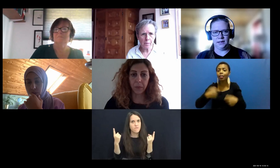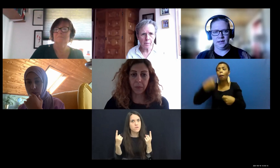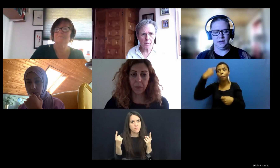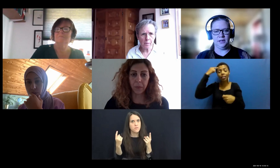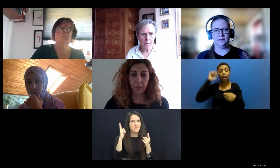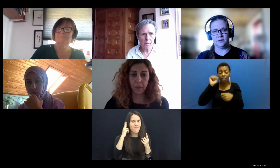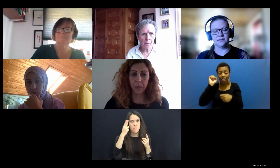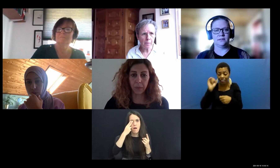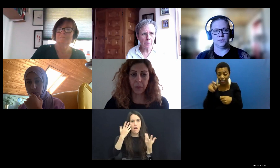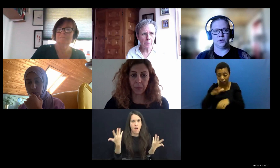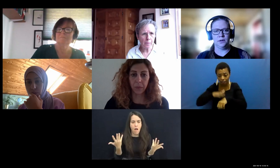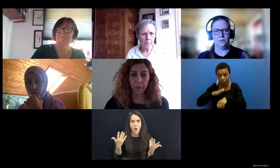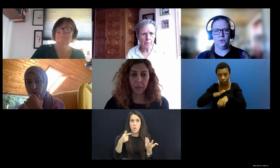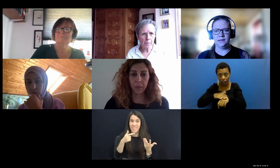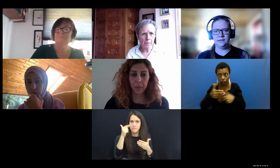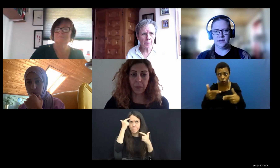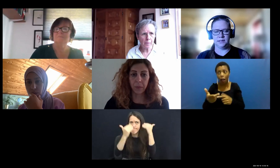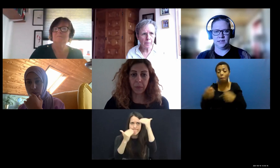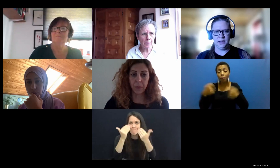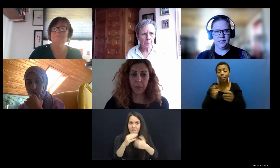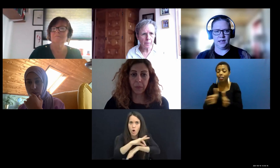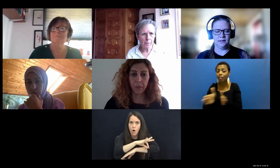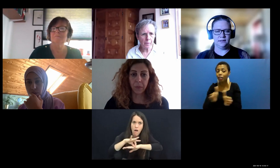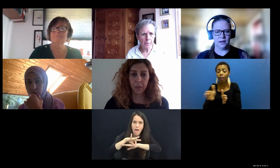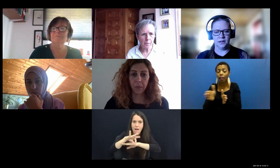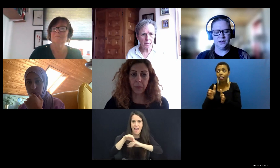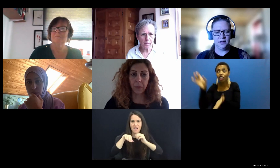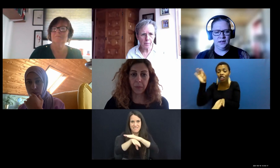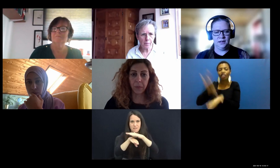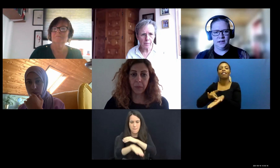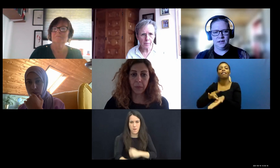make things accessible. What is it that is